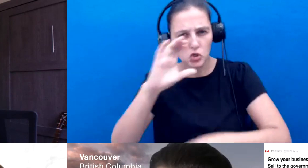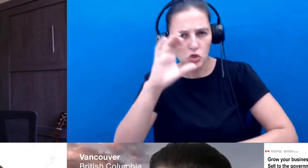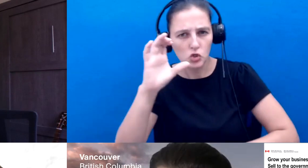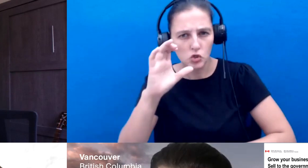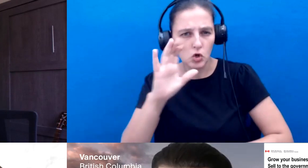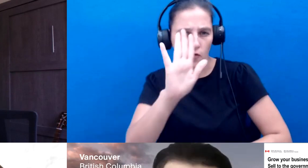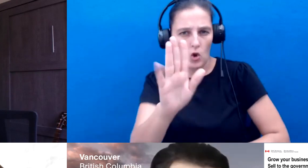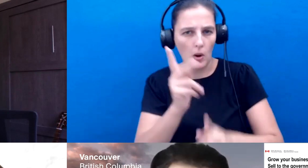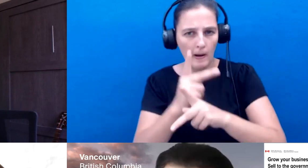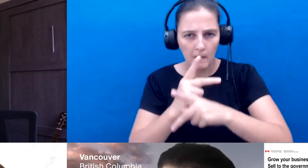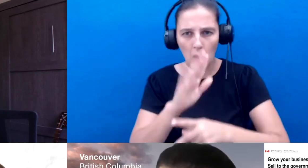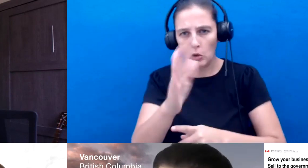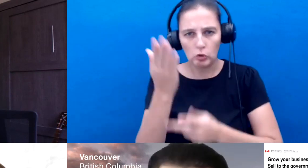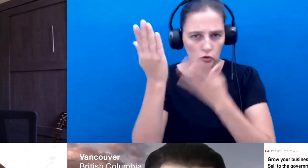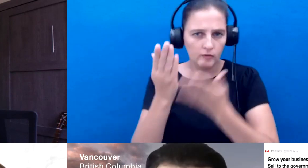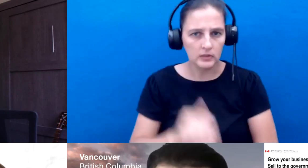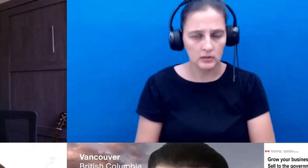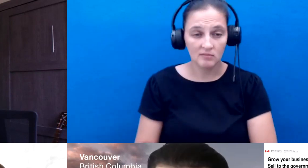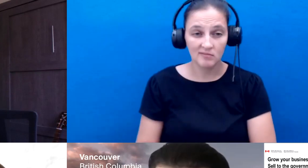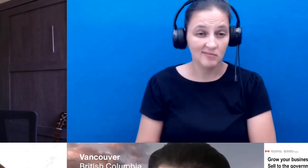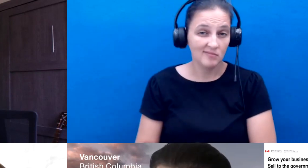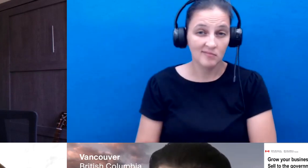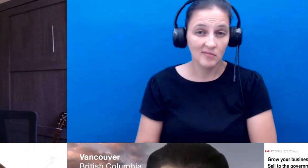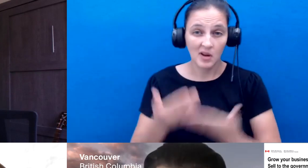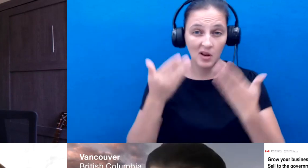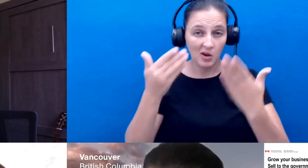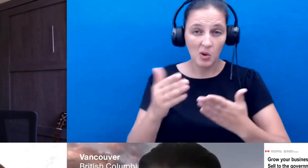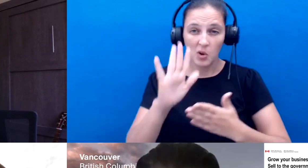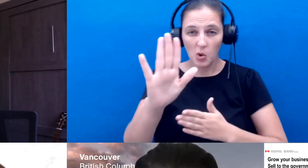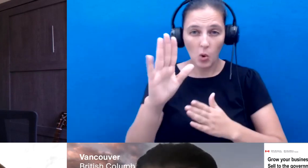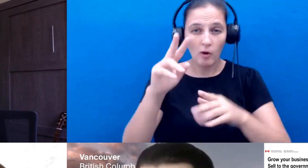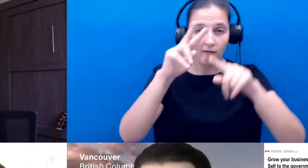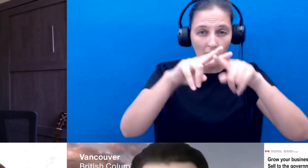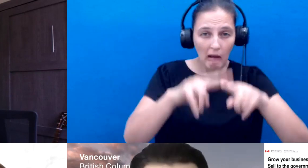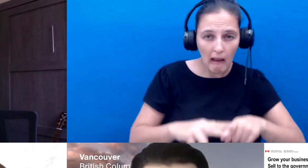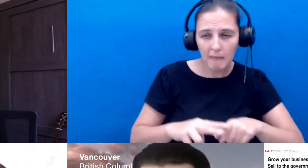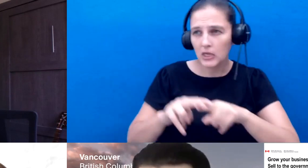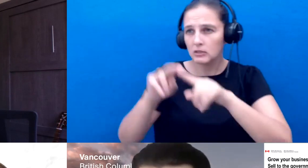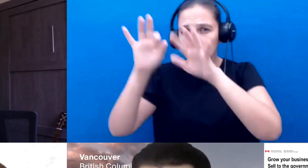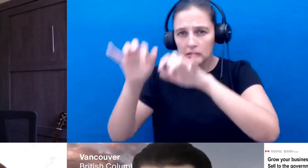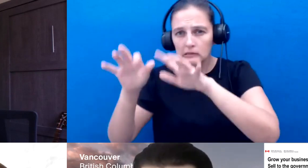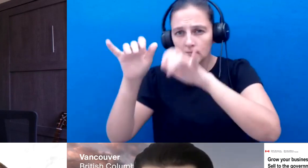sell, and just plug in the language. Try some different